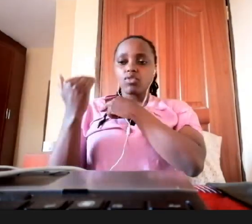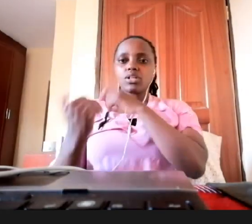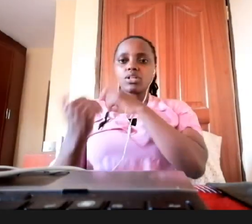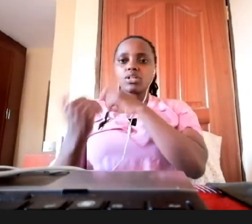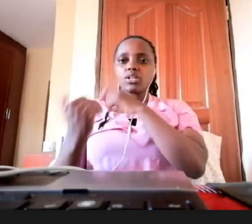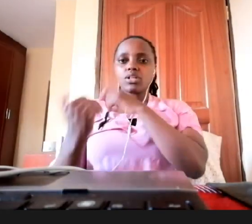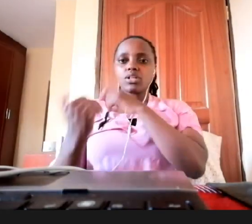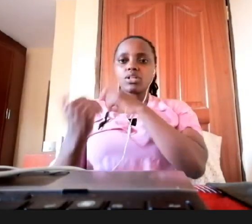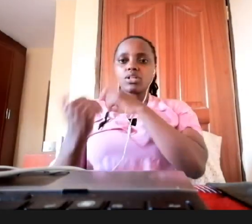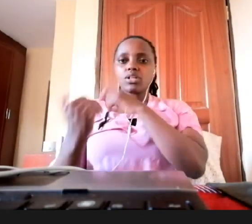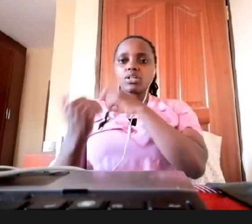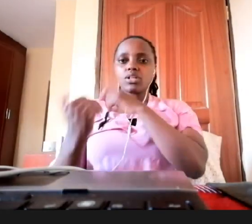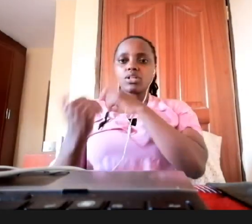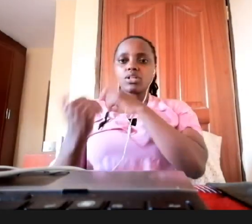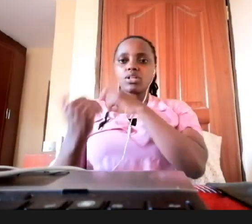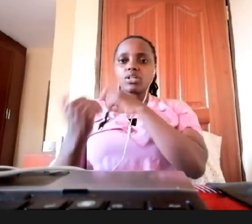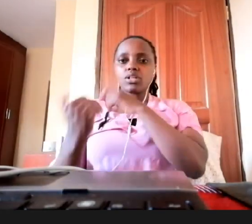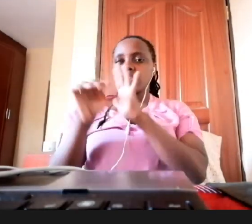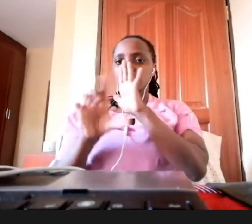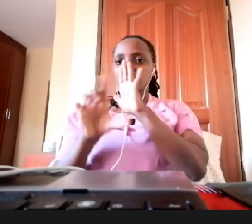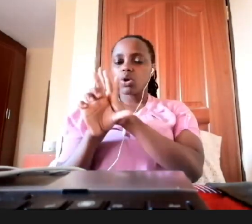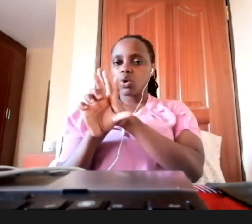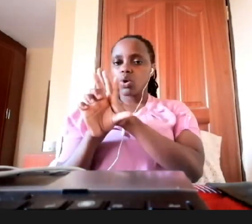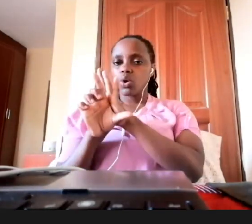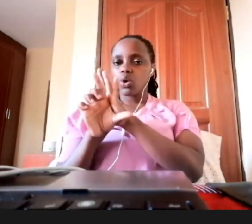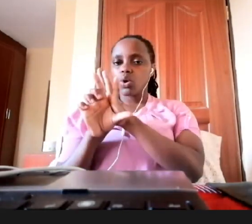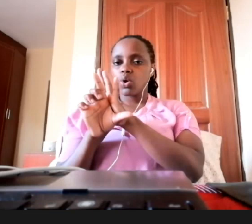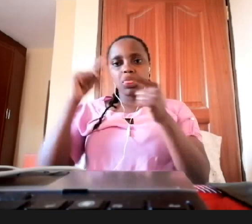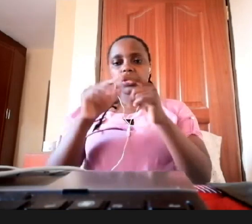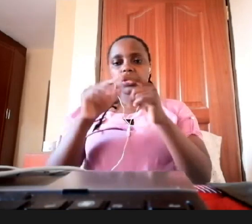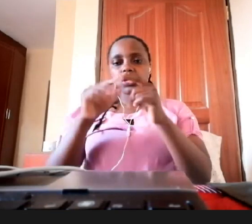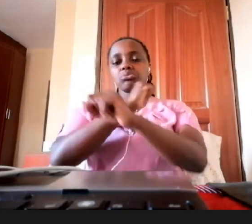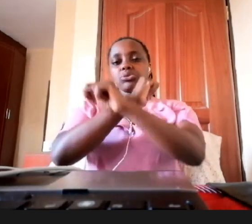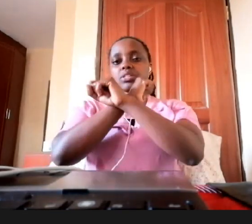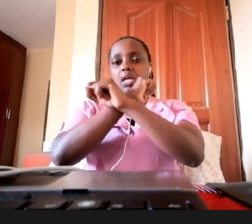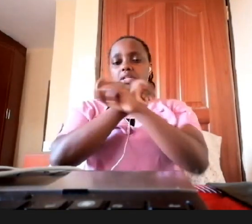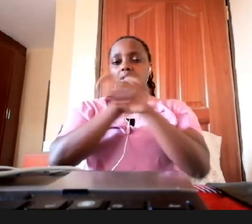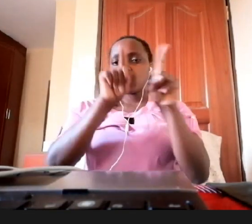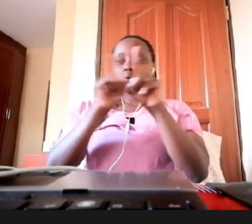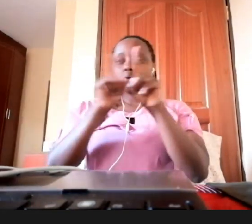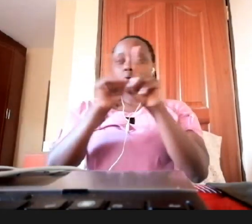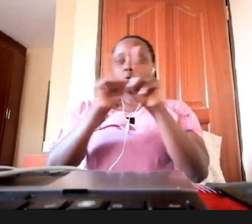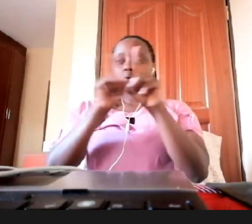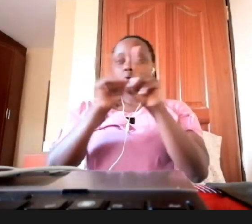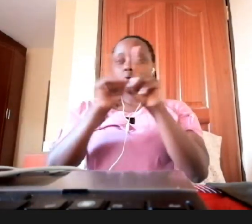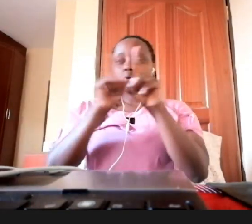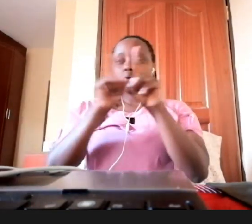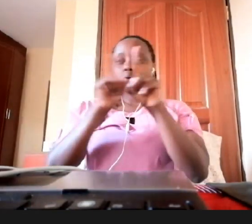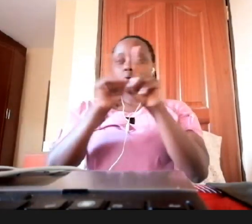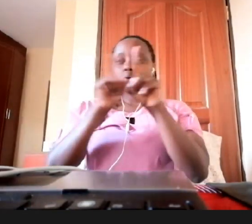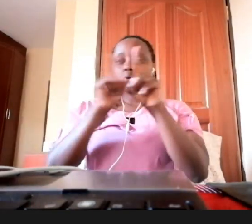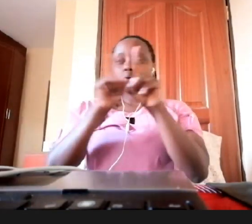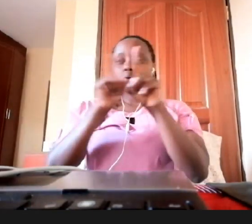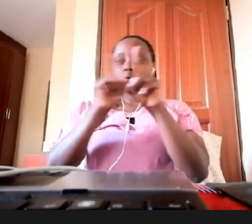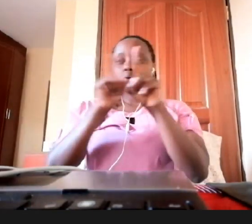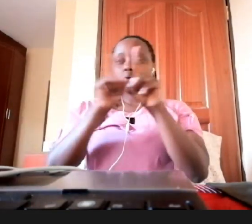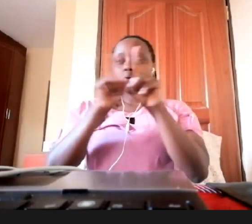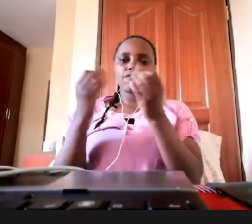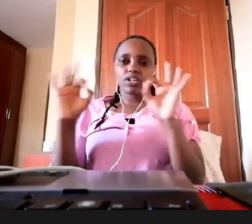protection. So this law intends to protect and to promote child rights and